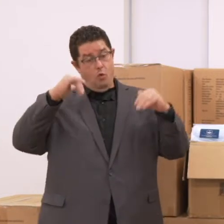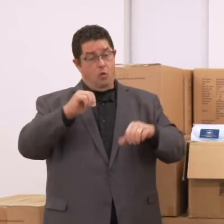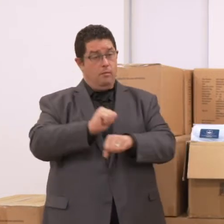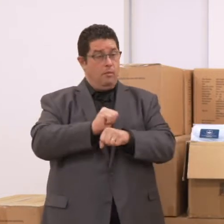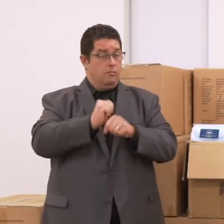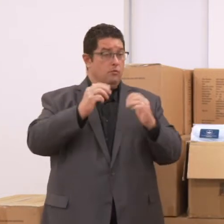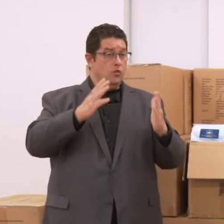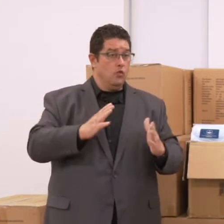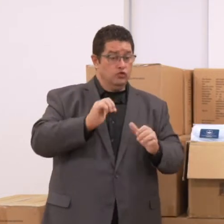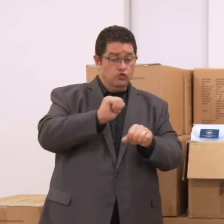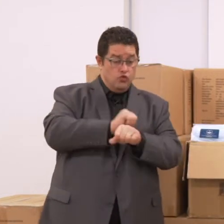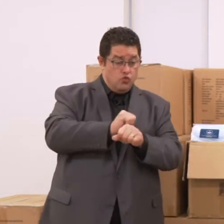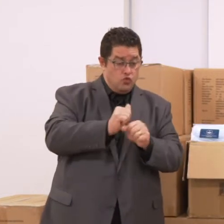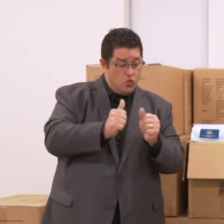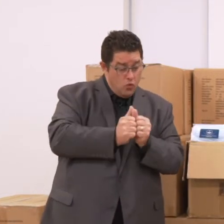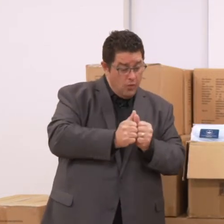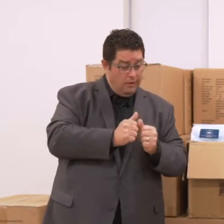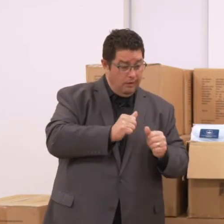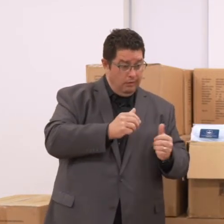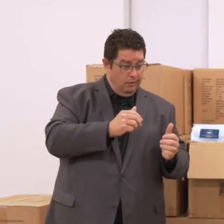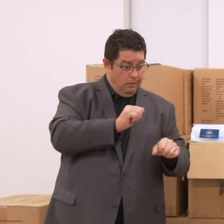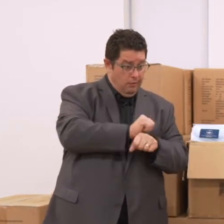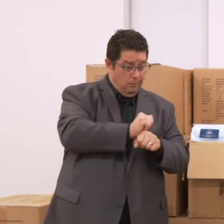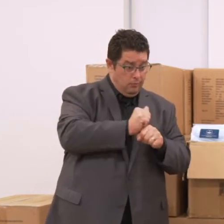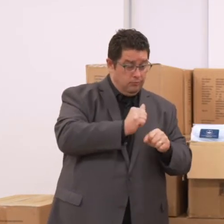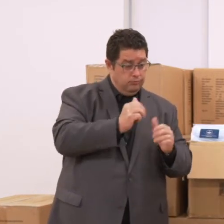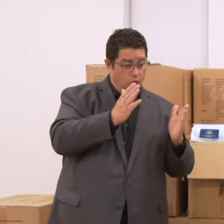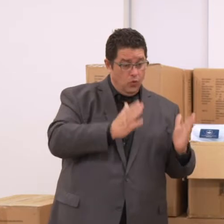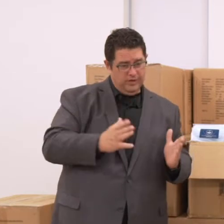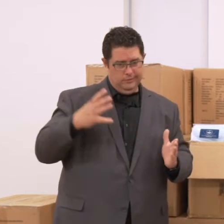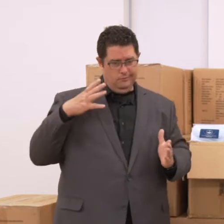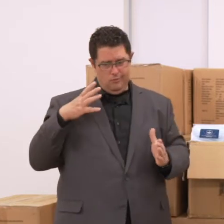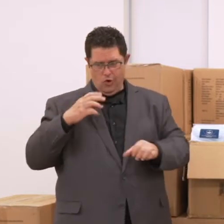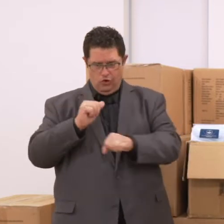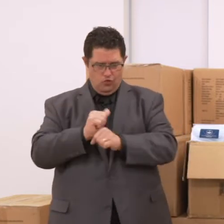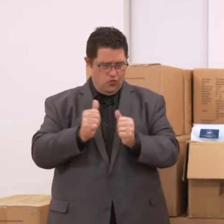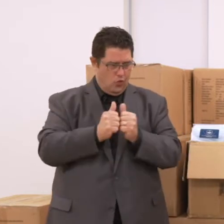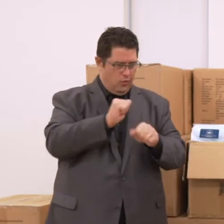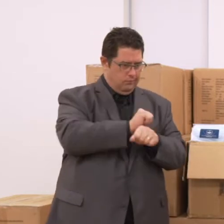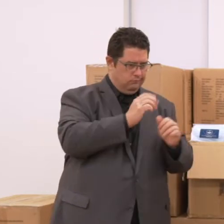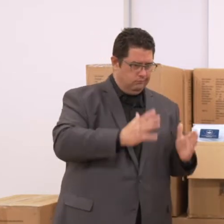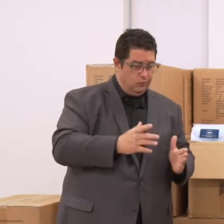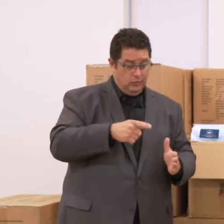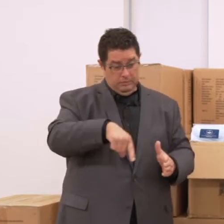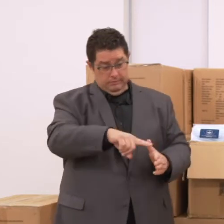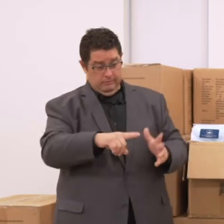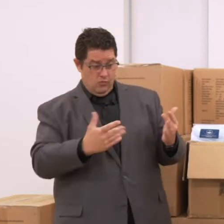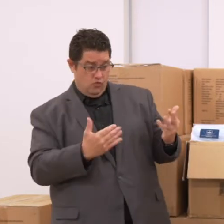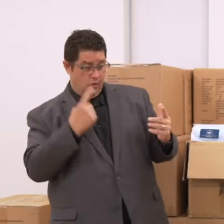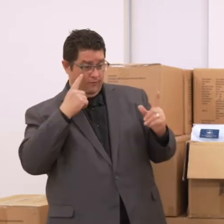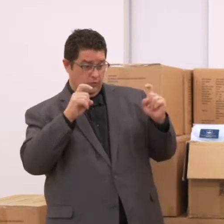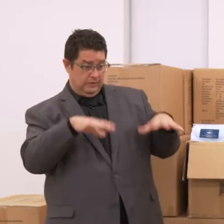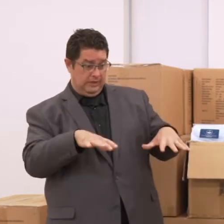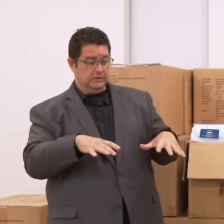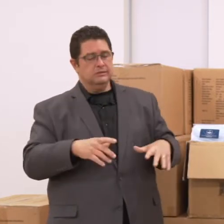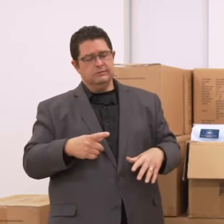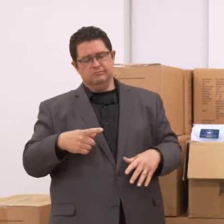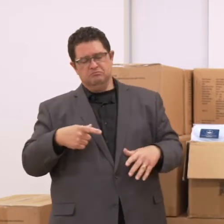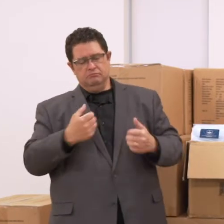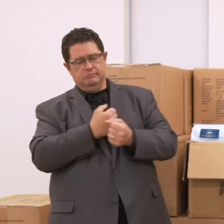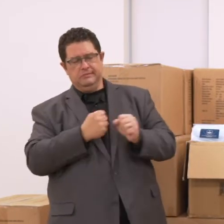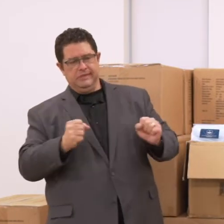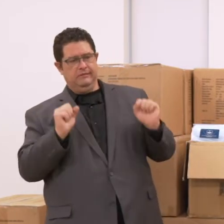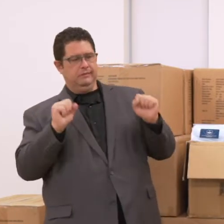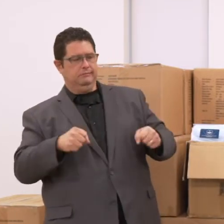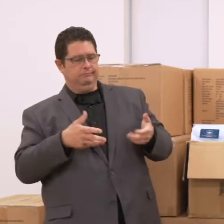will work with employees to make sure that individuals waiting on test results are able to safely quarantine until those results are